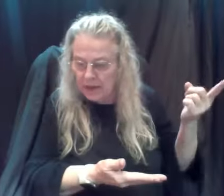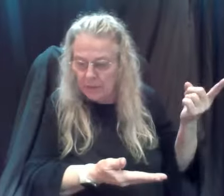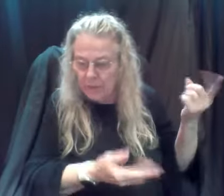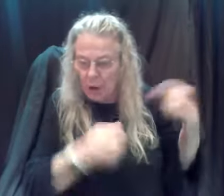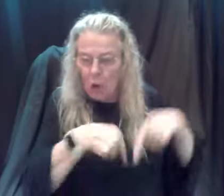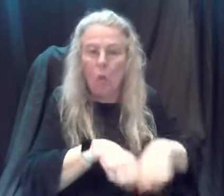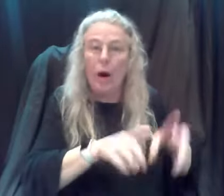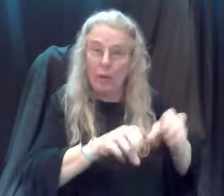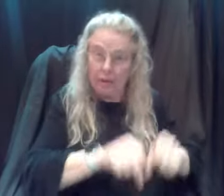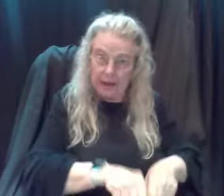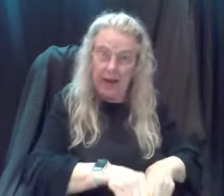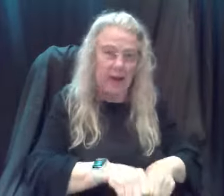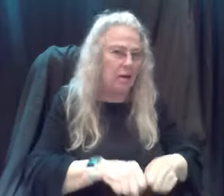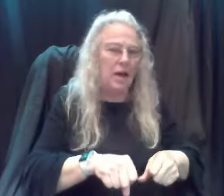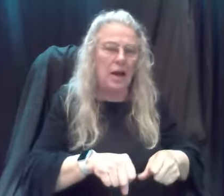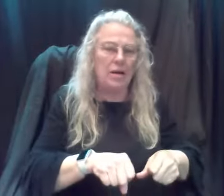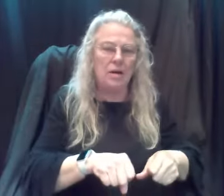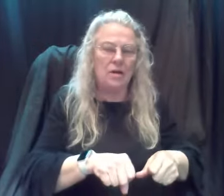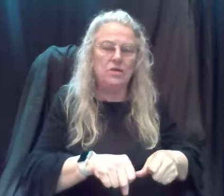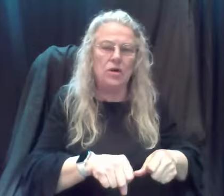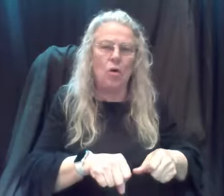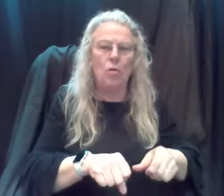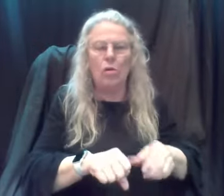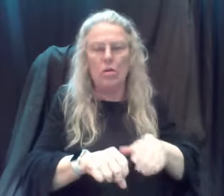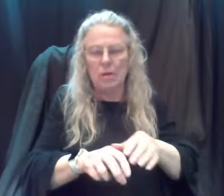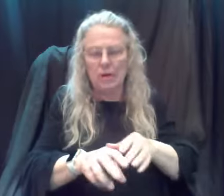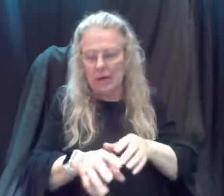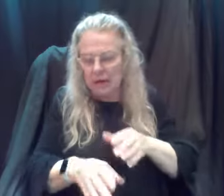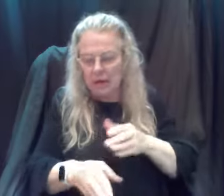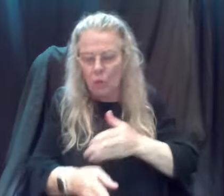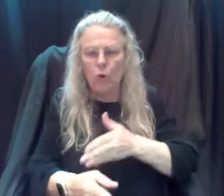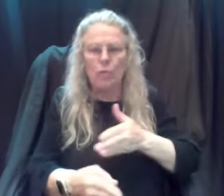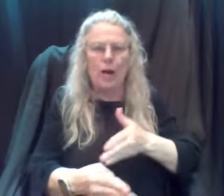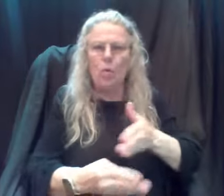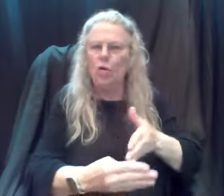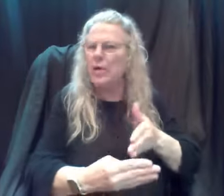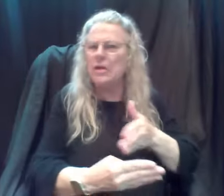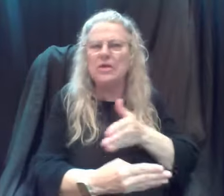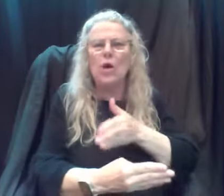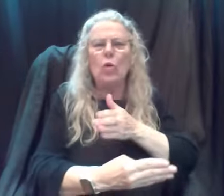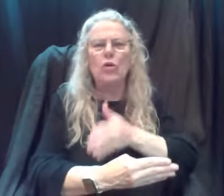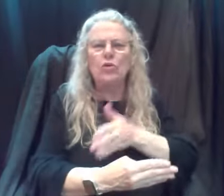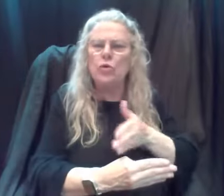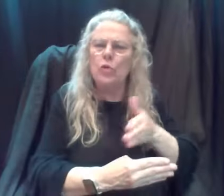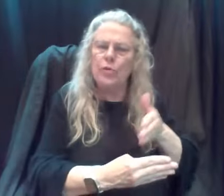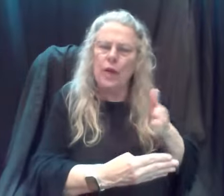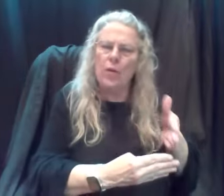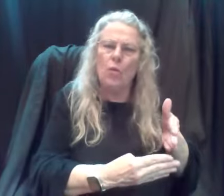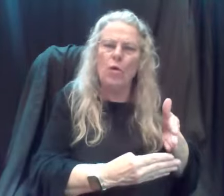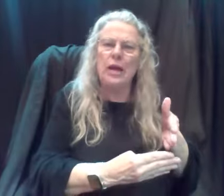while can. And not to go word by word. Because when you do word by word, it